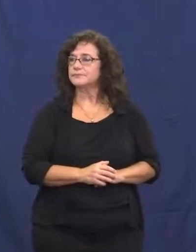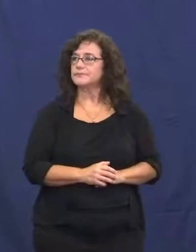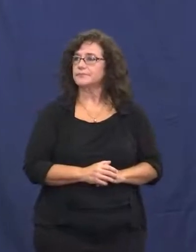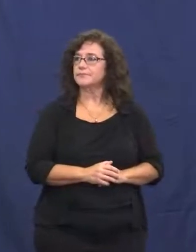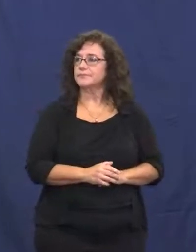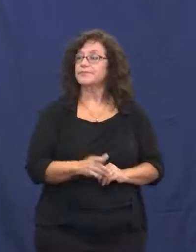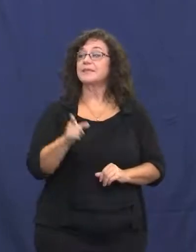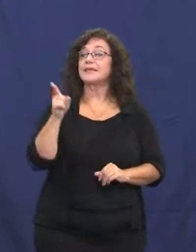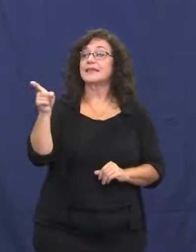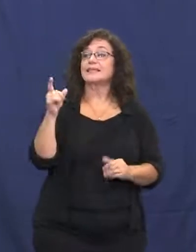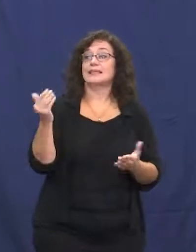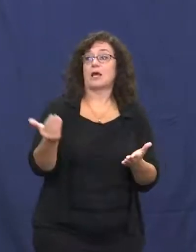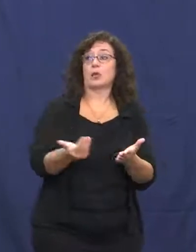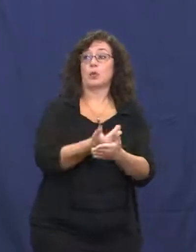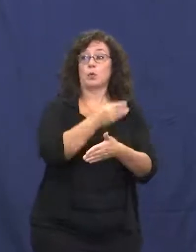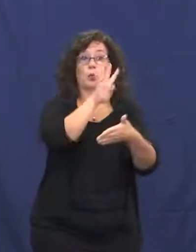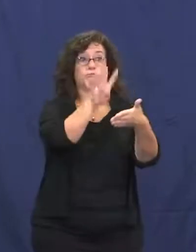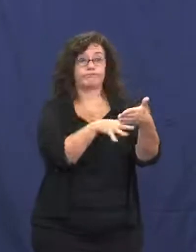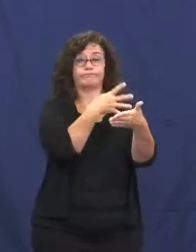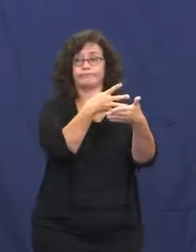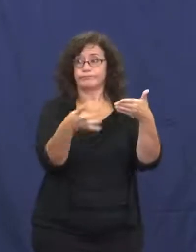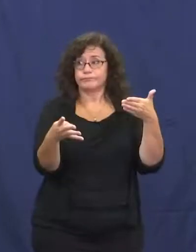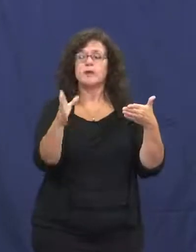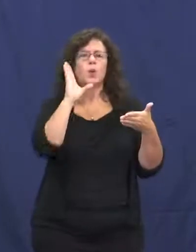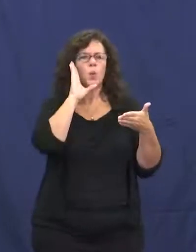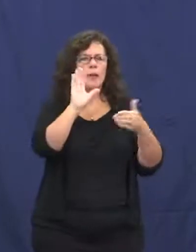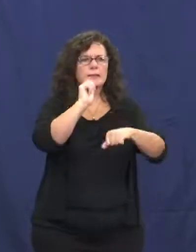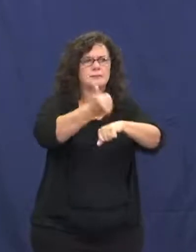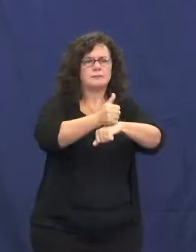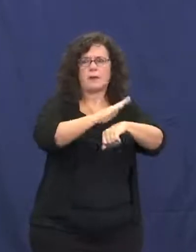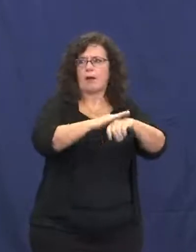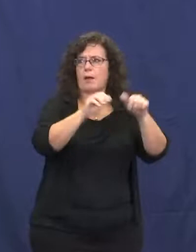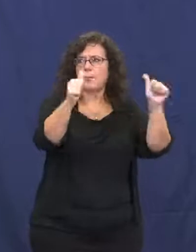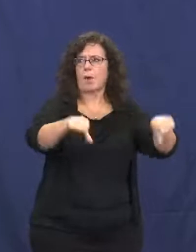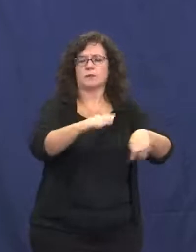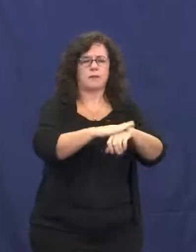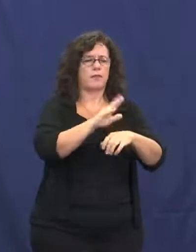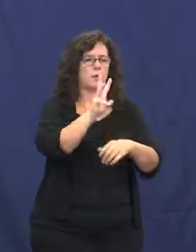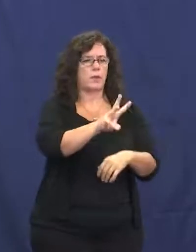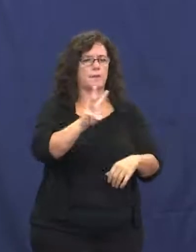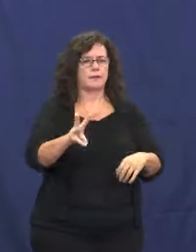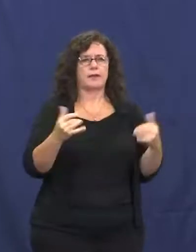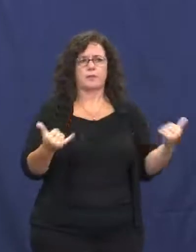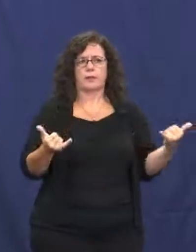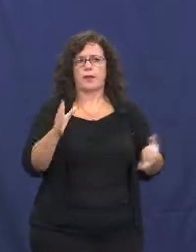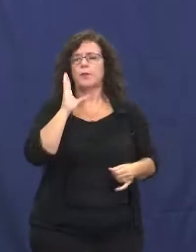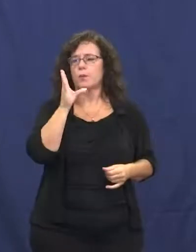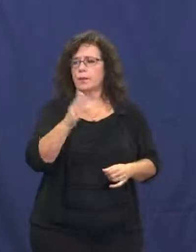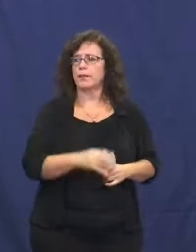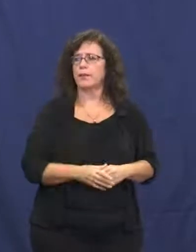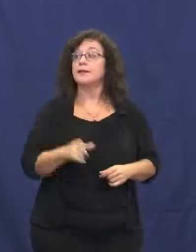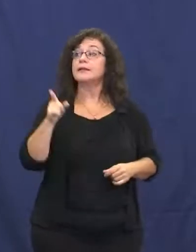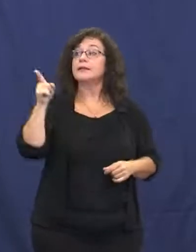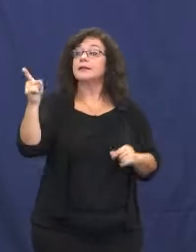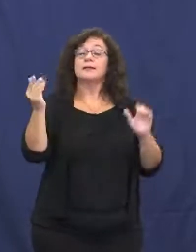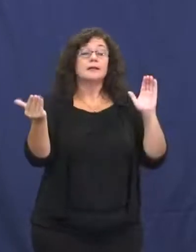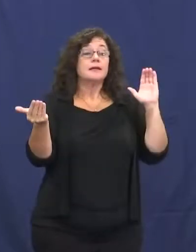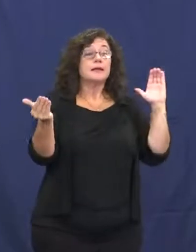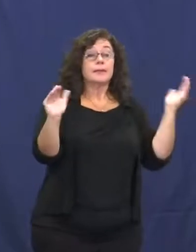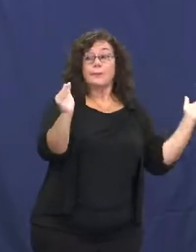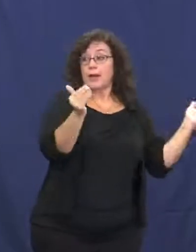bit busy. We'll see about putting it on our website today. This is a comparison of Ventura County with other